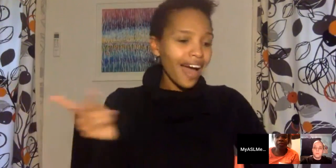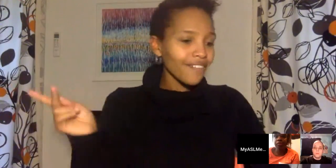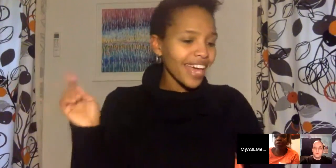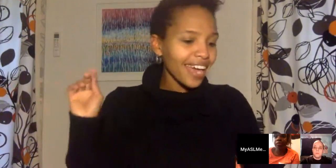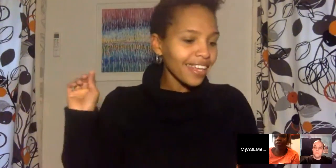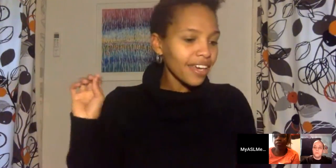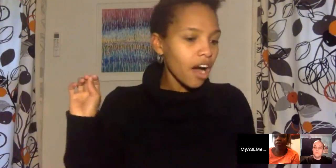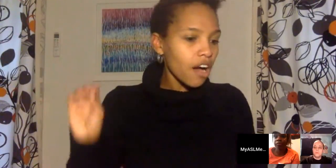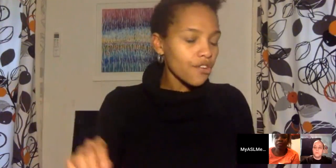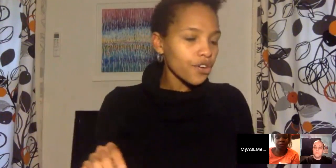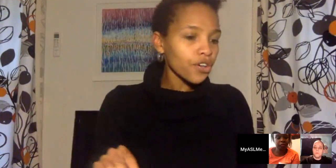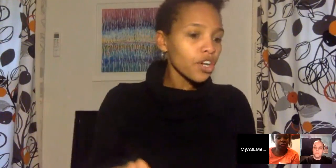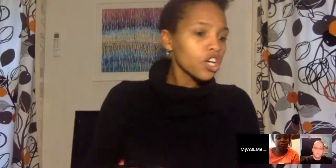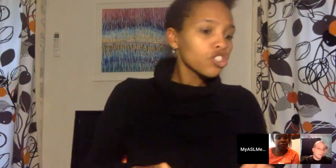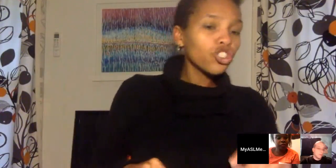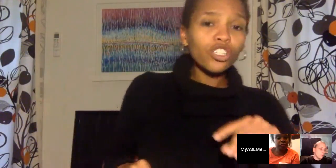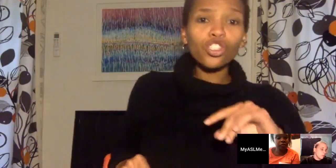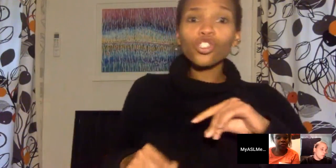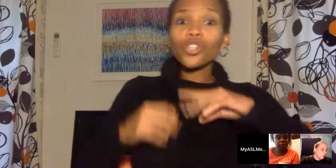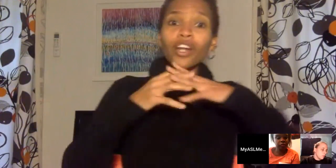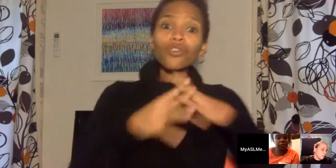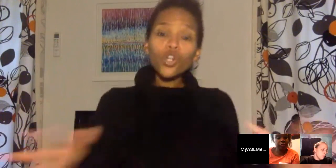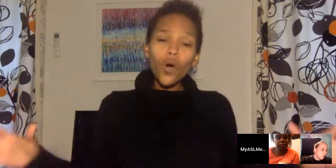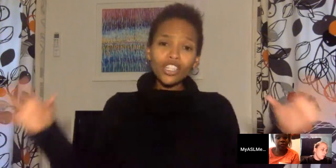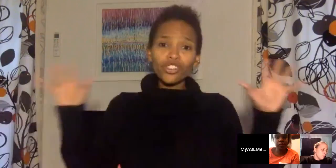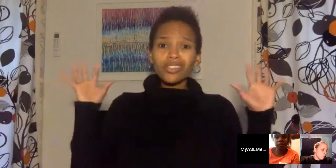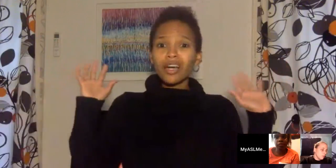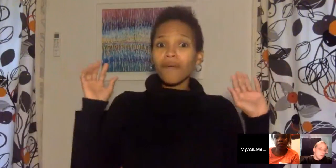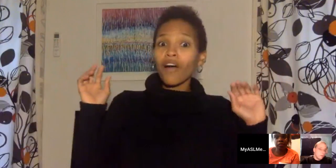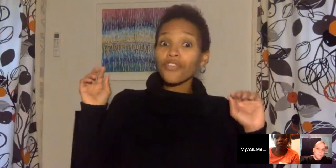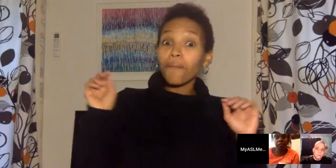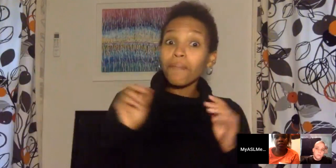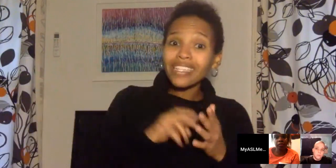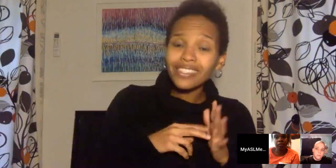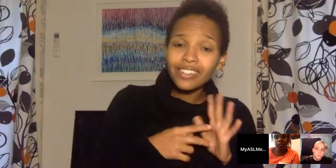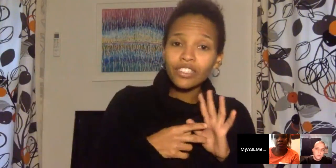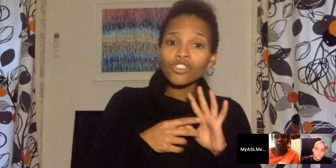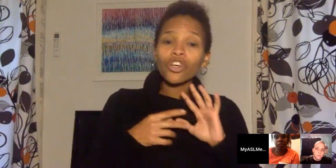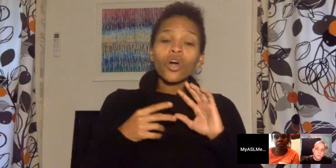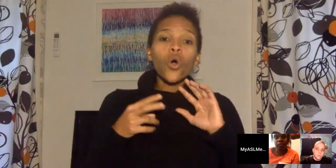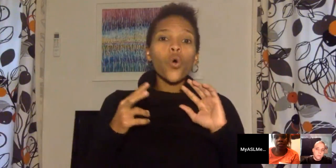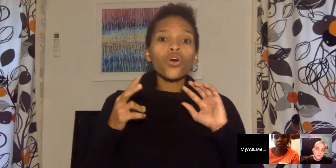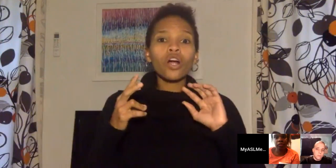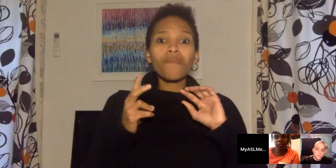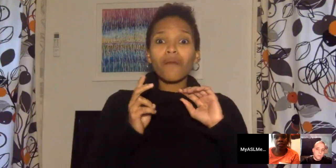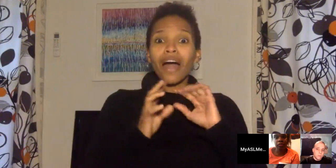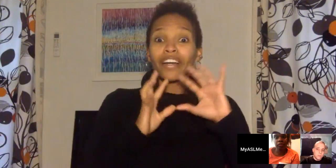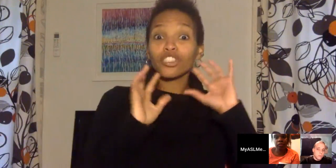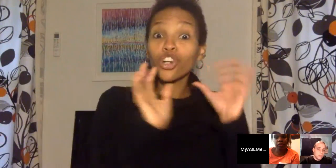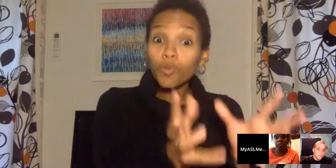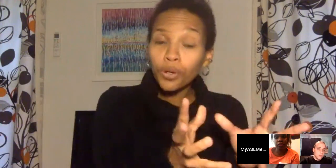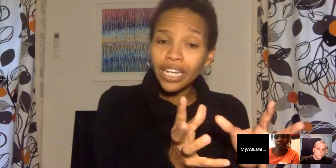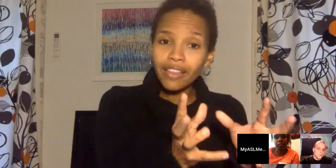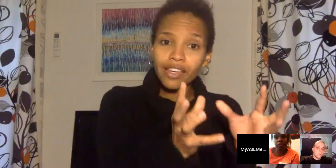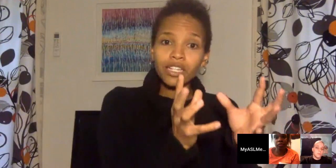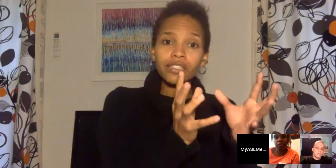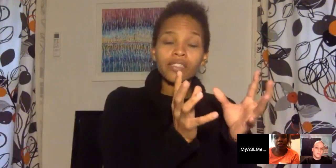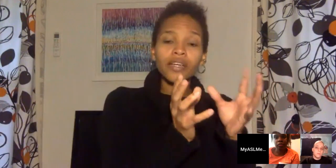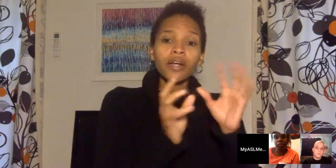have any other just general questions about the message or about interpreting this